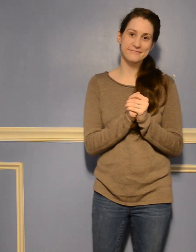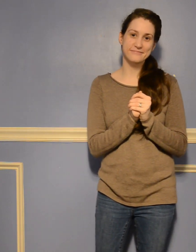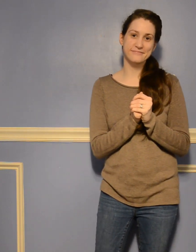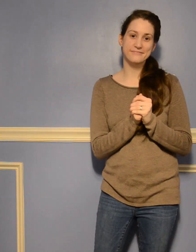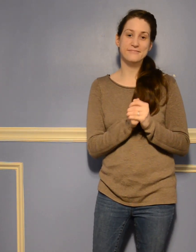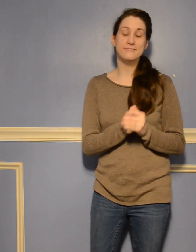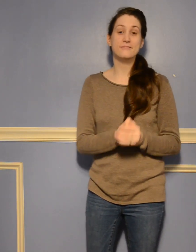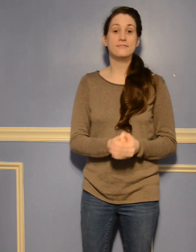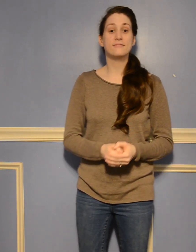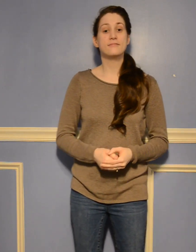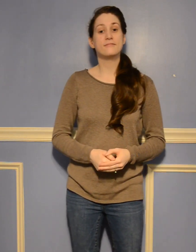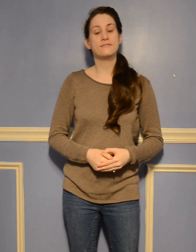day.